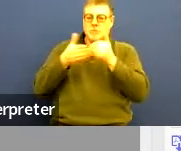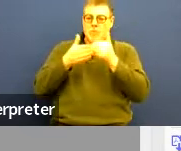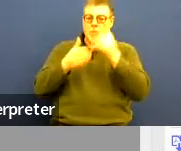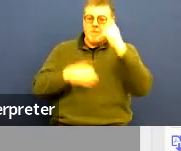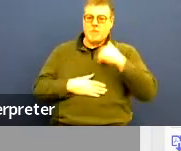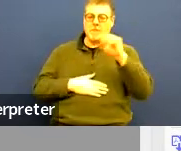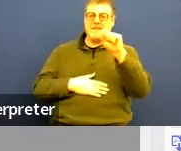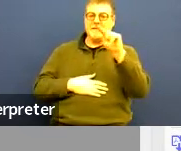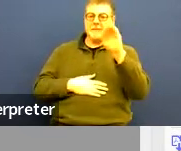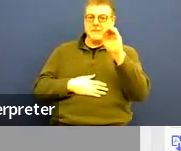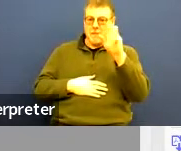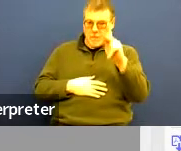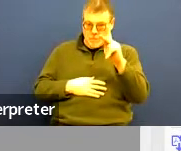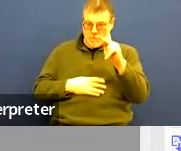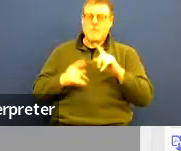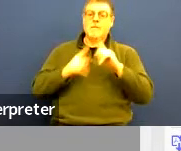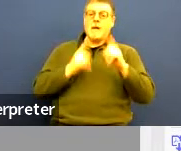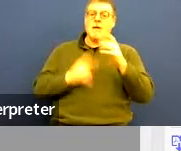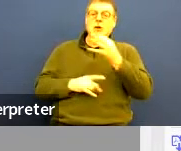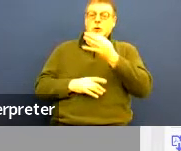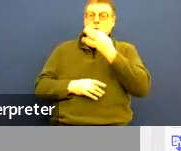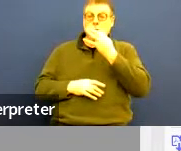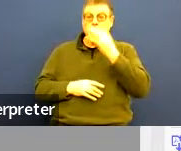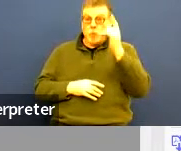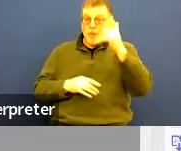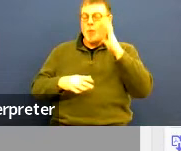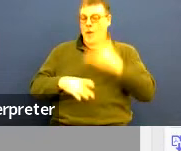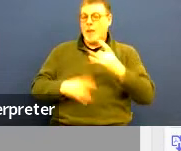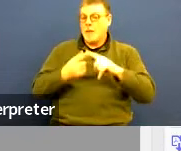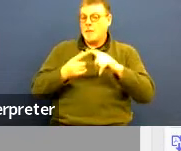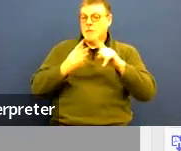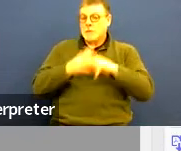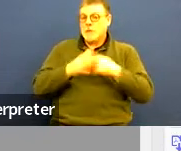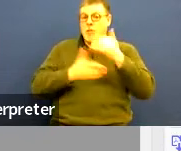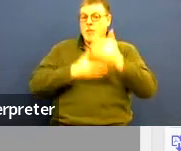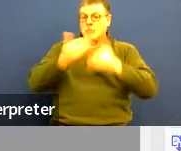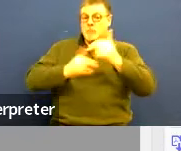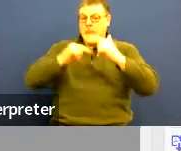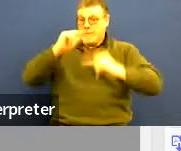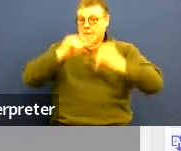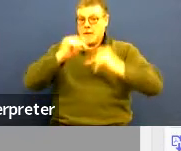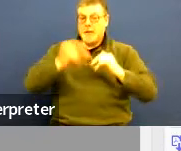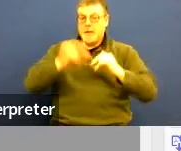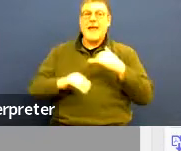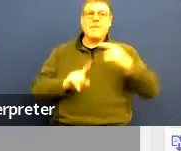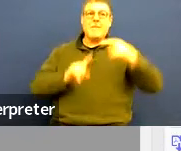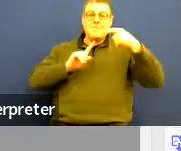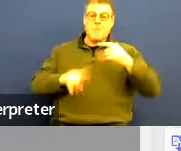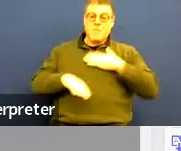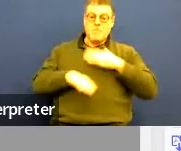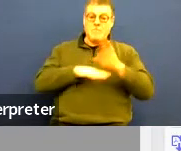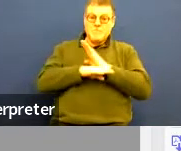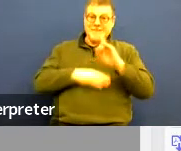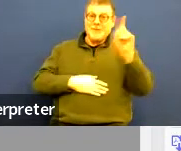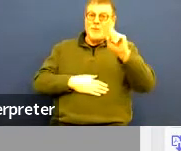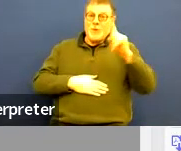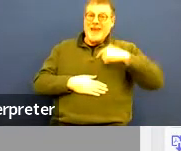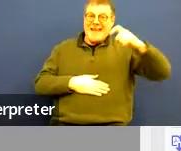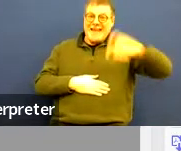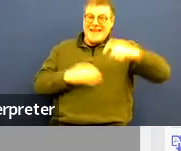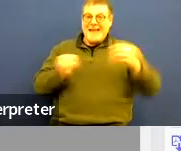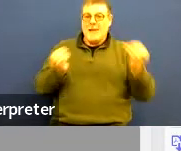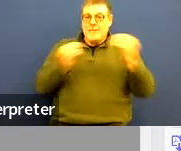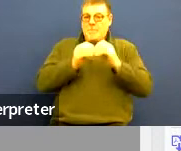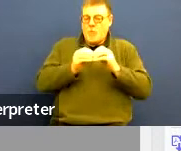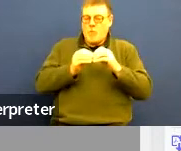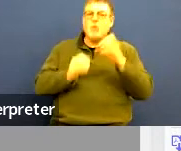stock. But sooner than later, I would like to start the process for building a building. I'm at that point in my business where I need Great. more things,